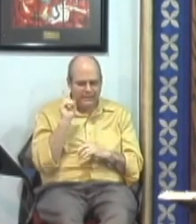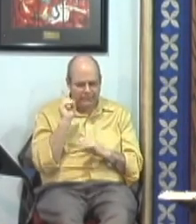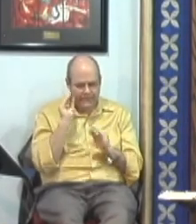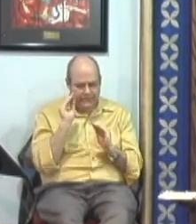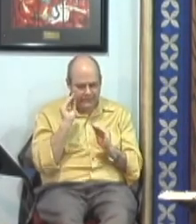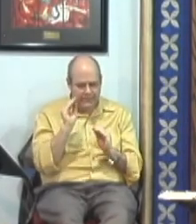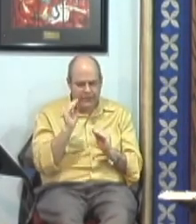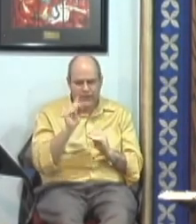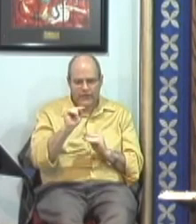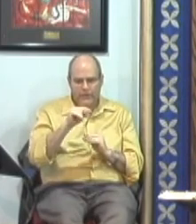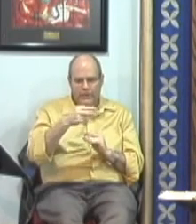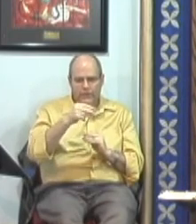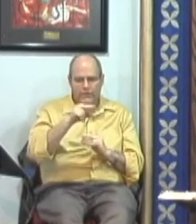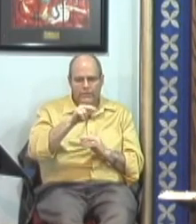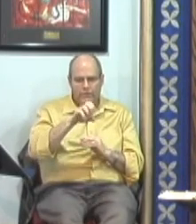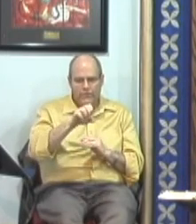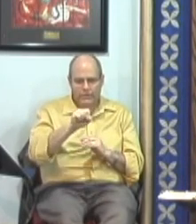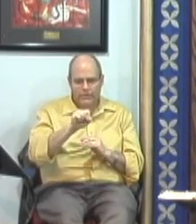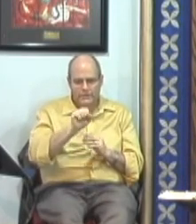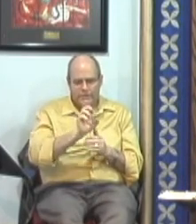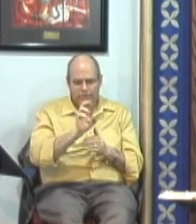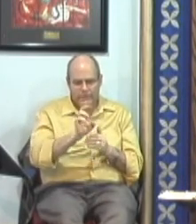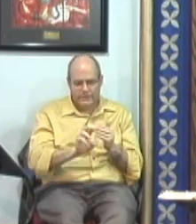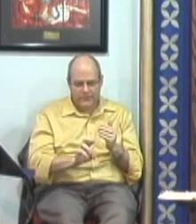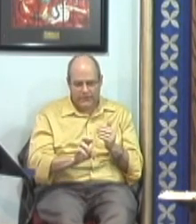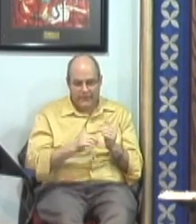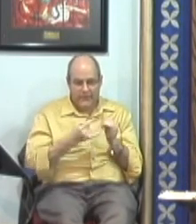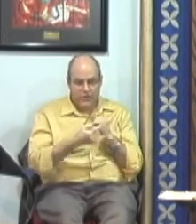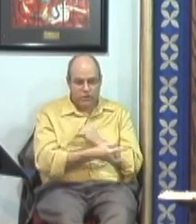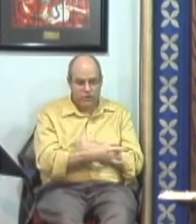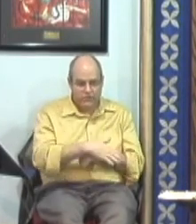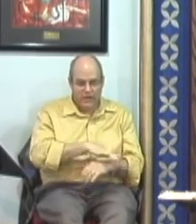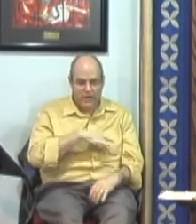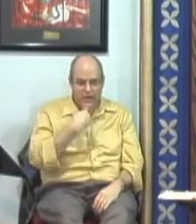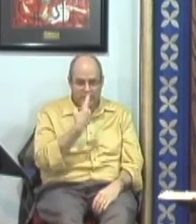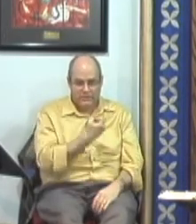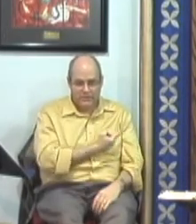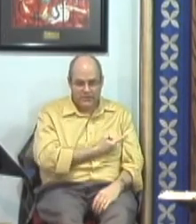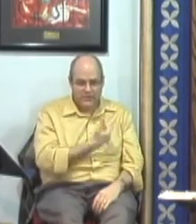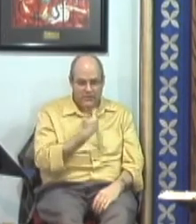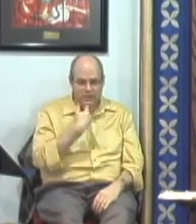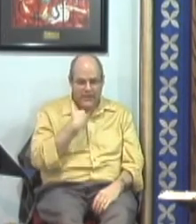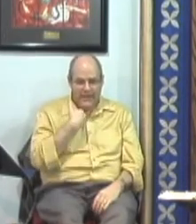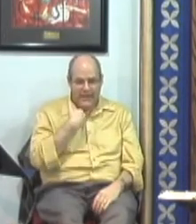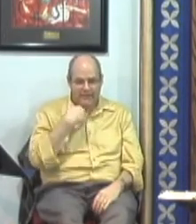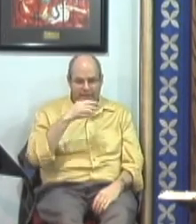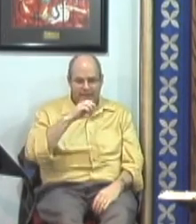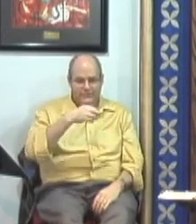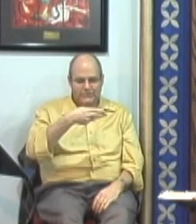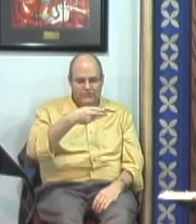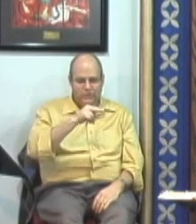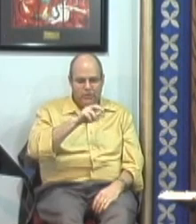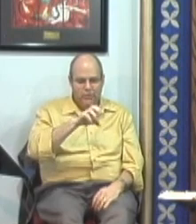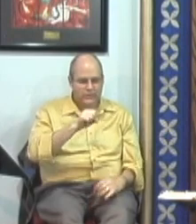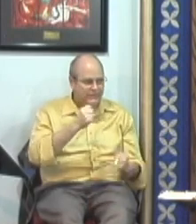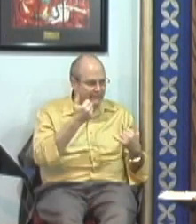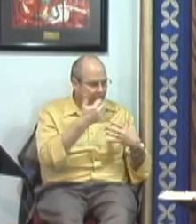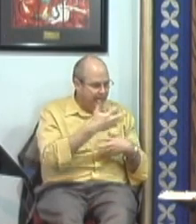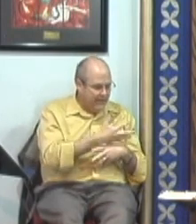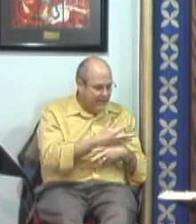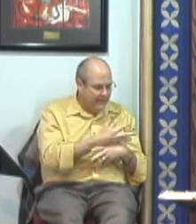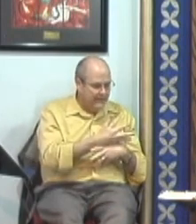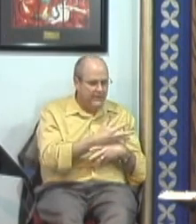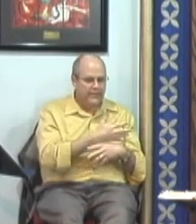teaching, the thorns are the result of the curse coming upon us. We have these thorns. So fear and ungodly